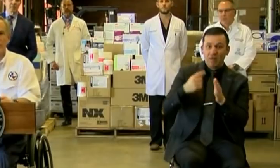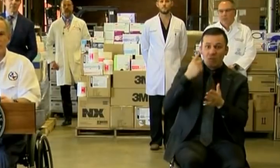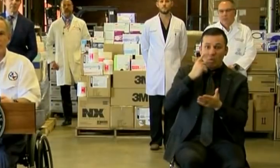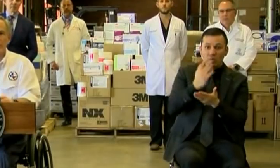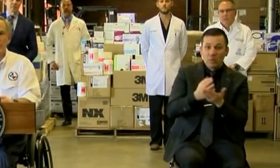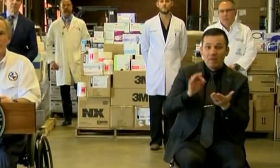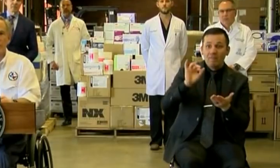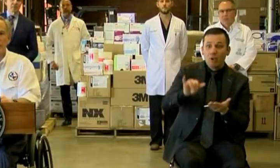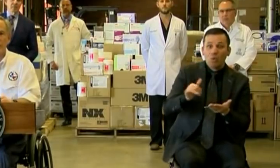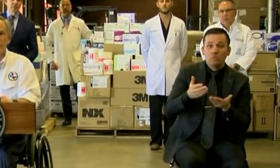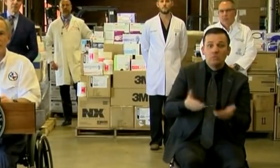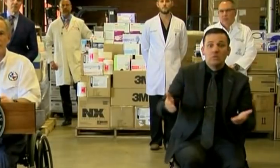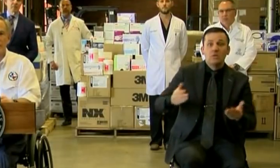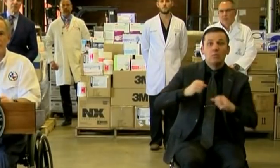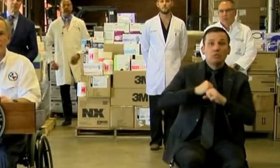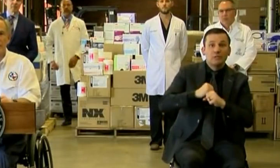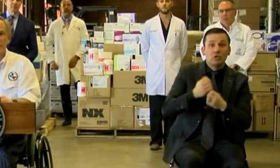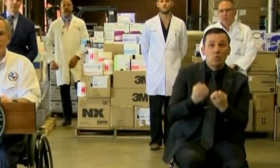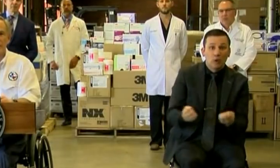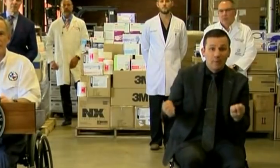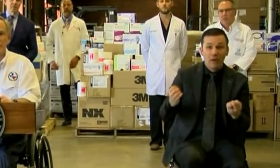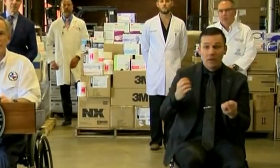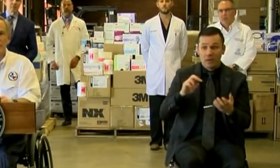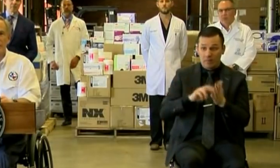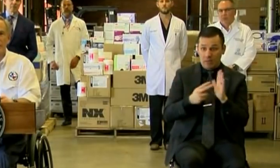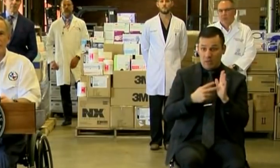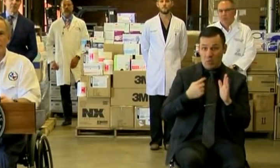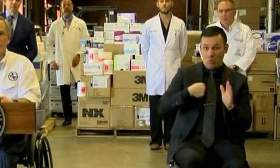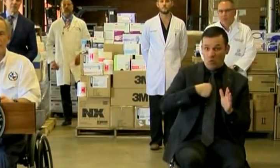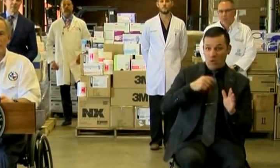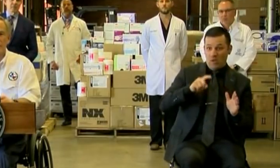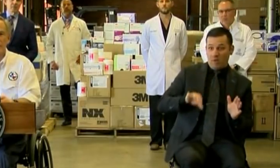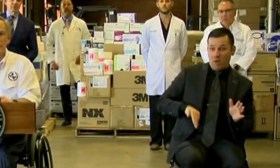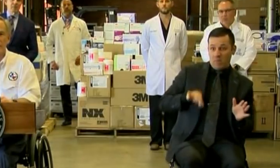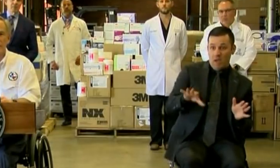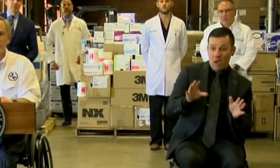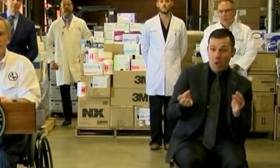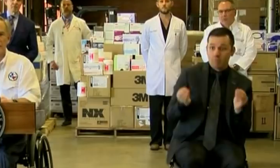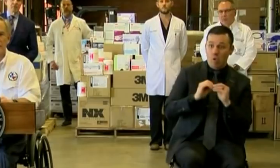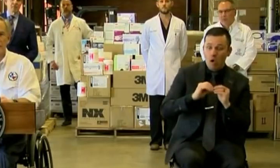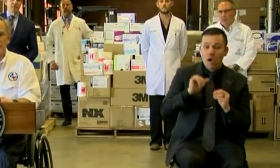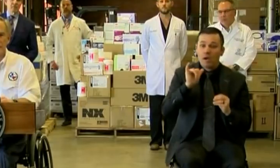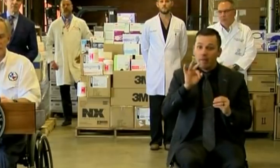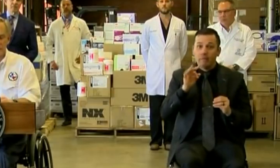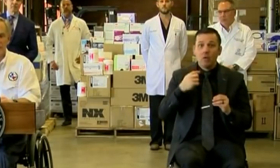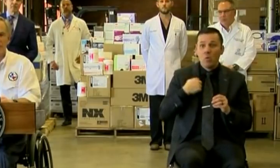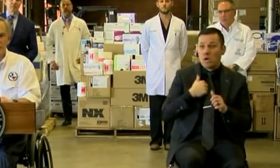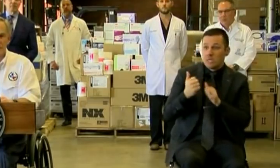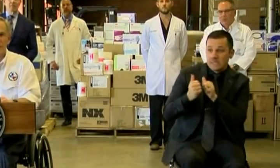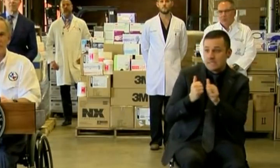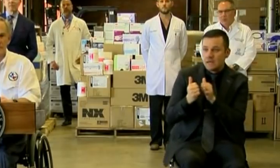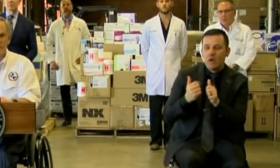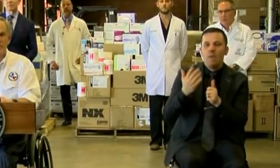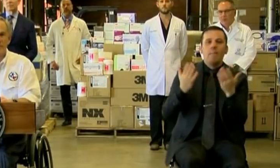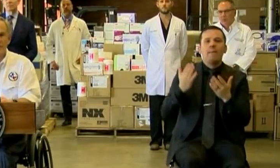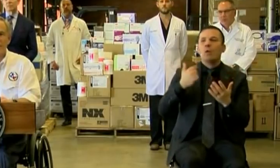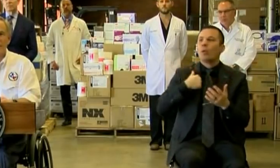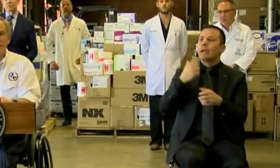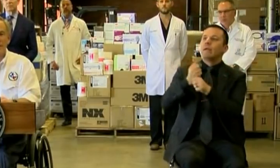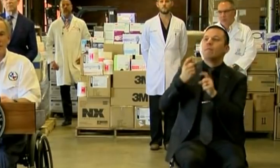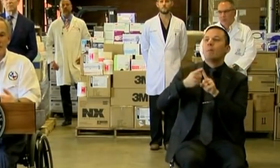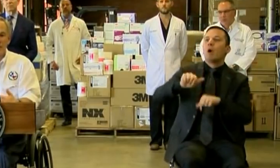And does that mean that maybe we're paying more for them if we end up getting some from overseas or other